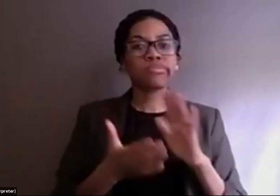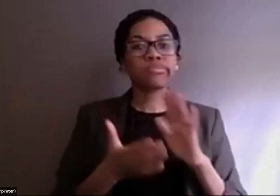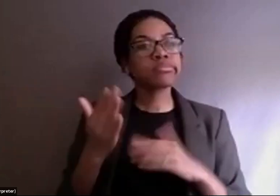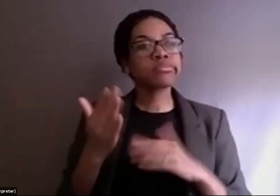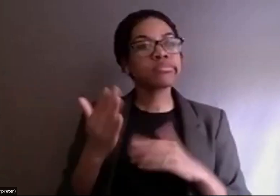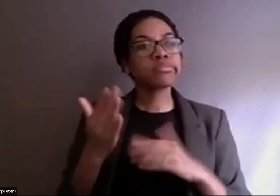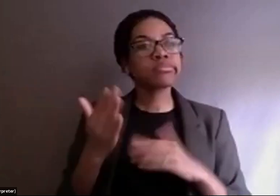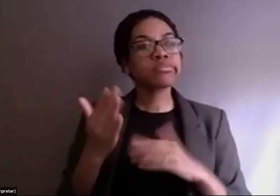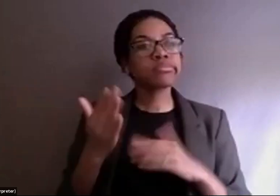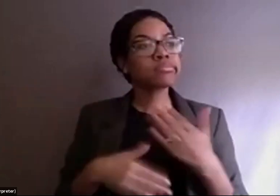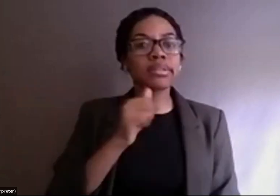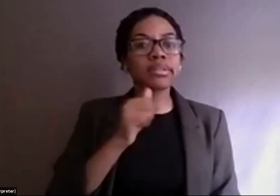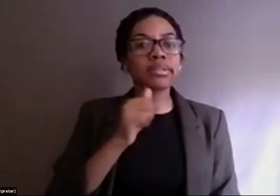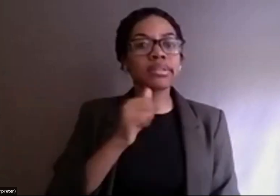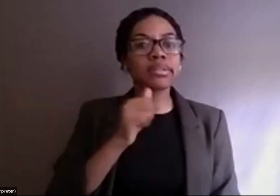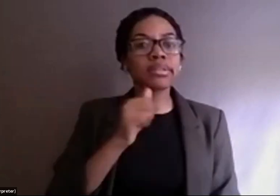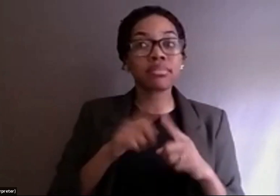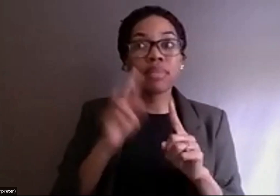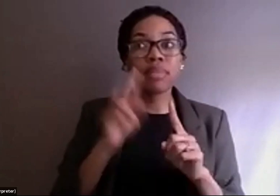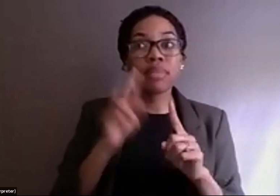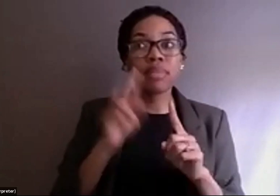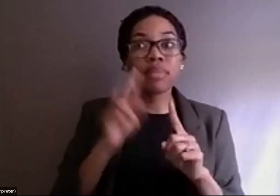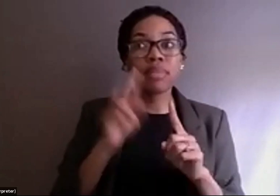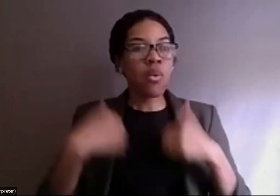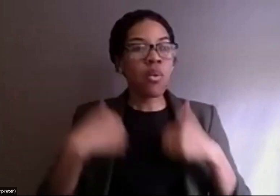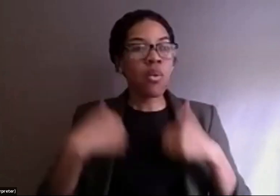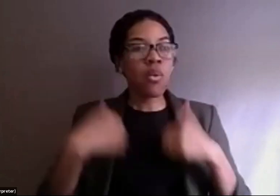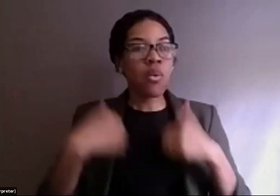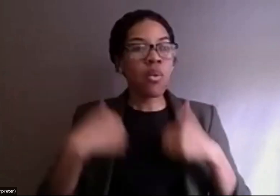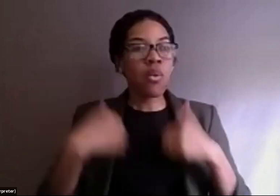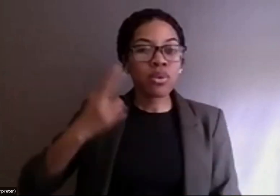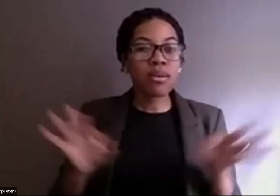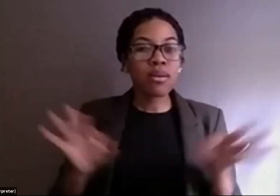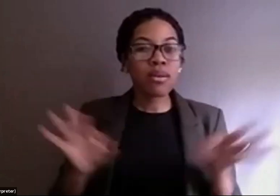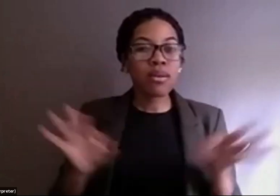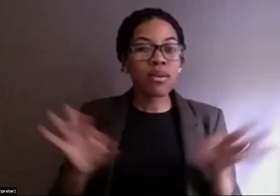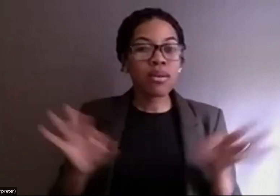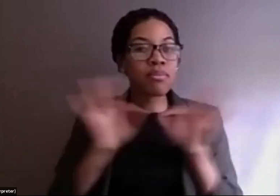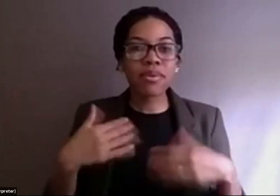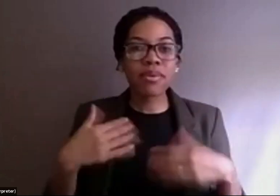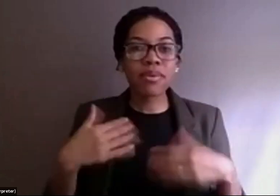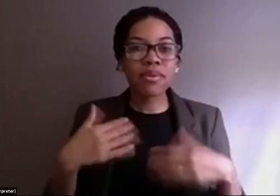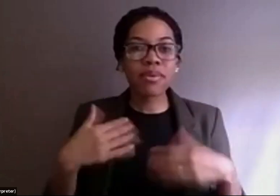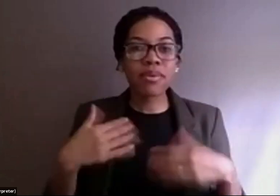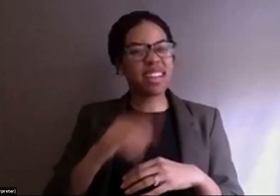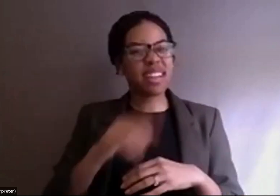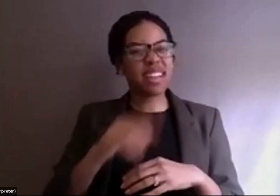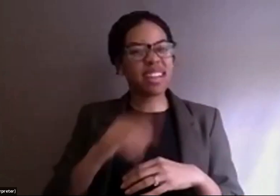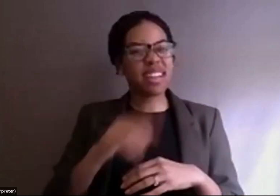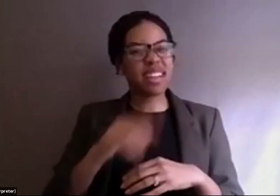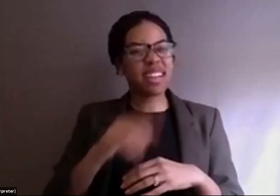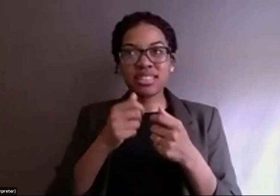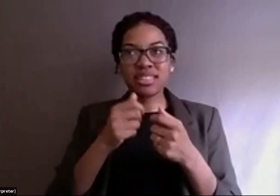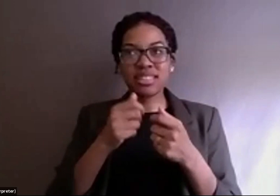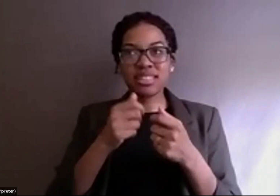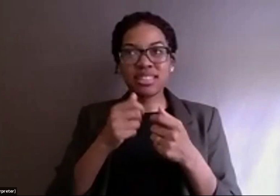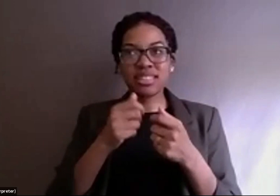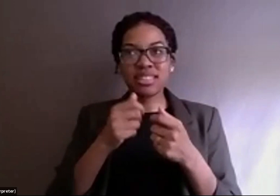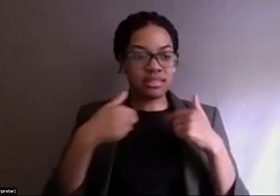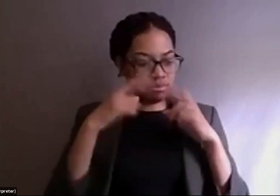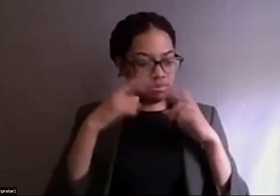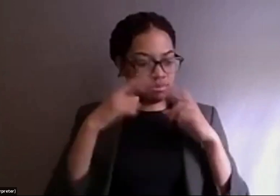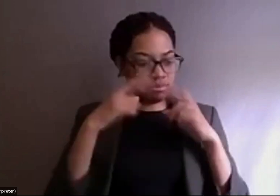you're creating history. So sometimes it's really hard to connect those two worlds. So, I mean, we were